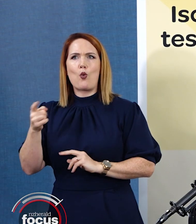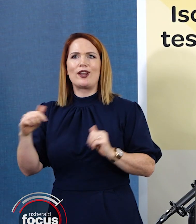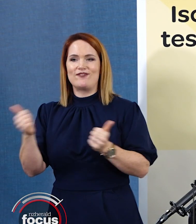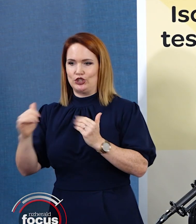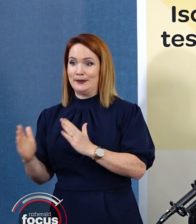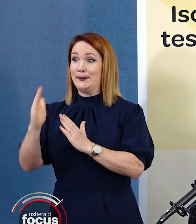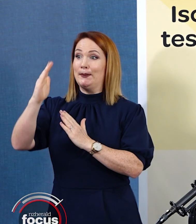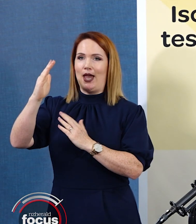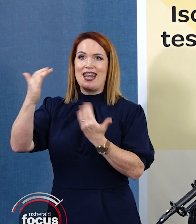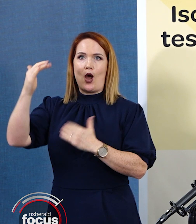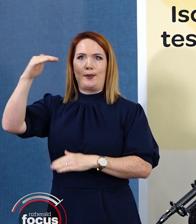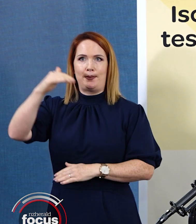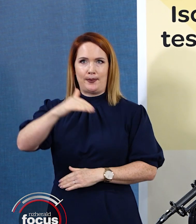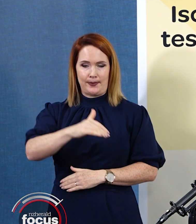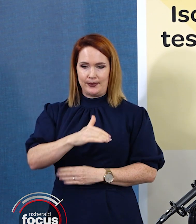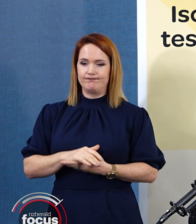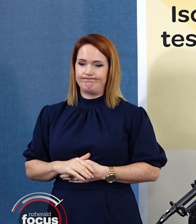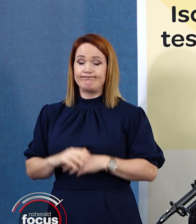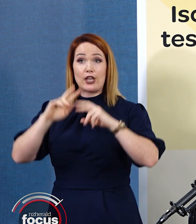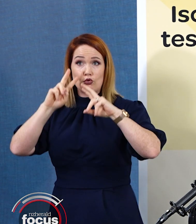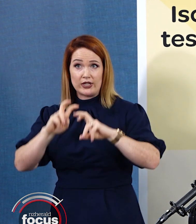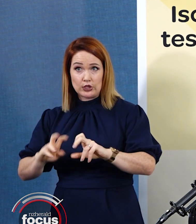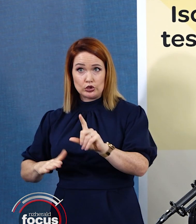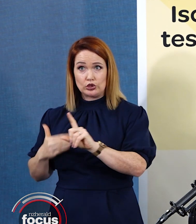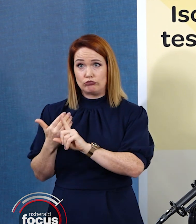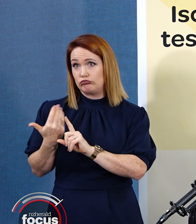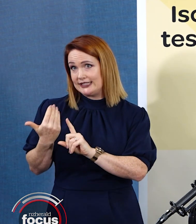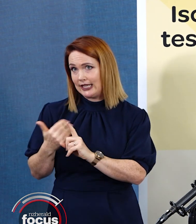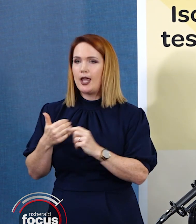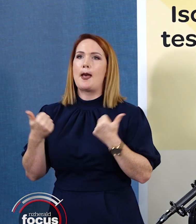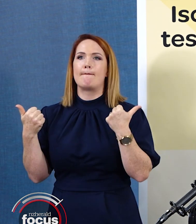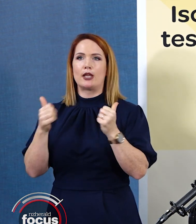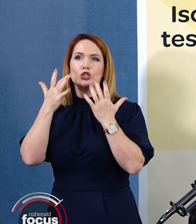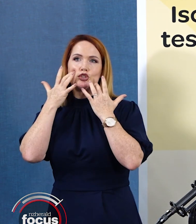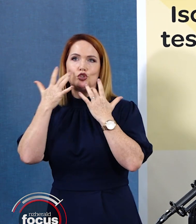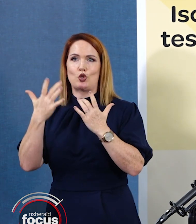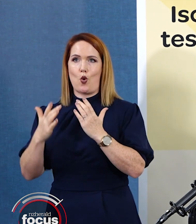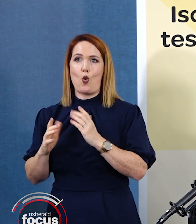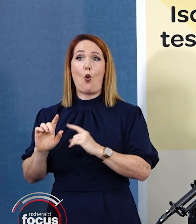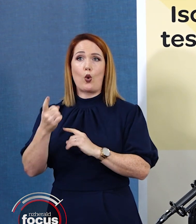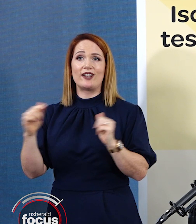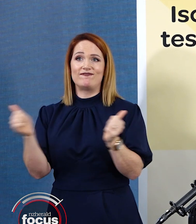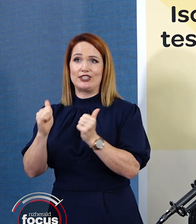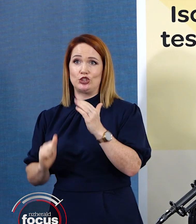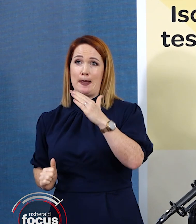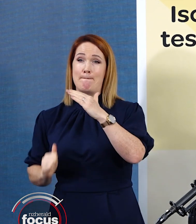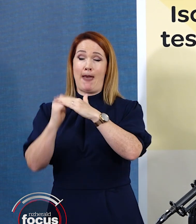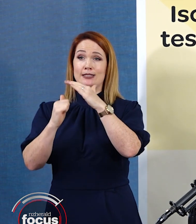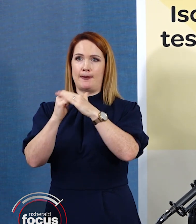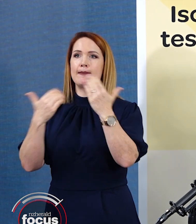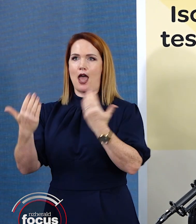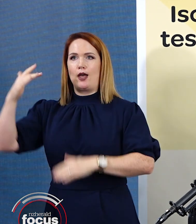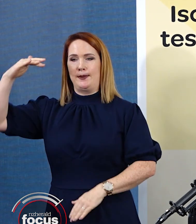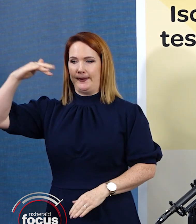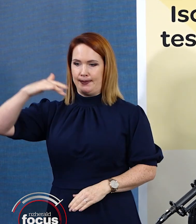Our latest analysis confirms that COVID case numbers have indeed passed their peak in Metro Auckland and are on their way down